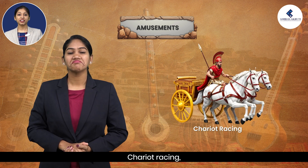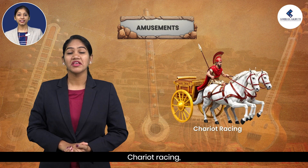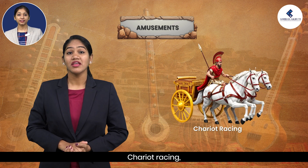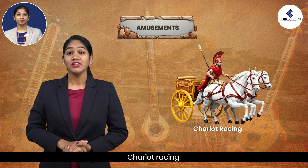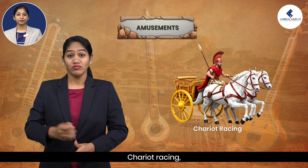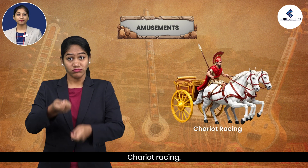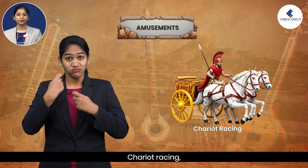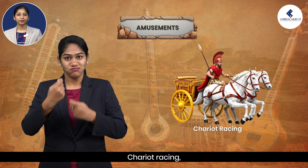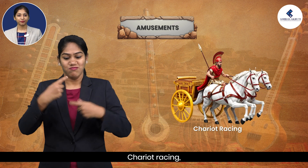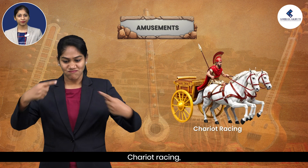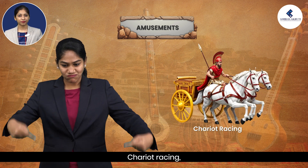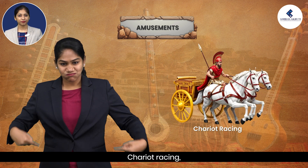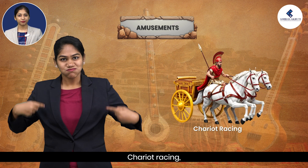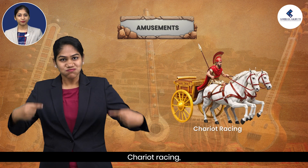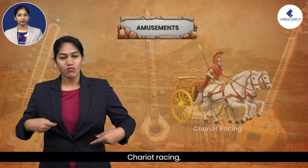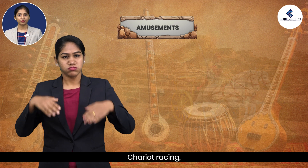Chariot racing,